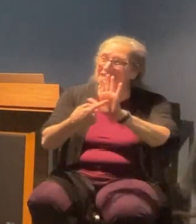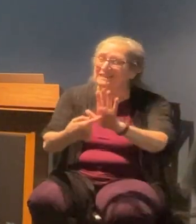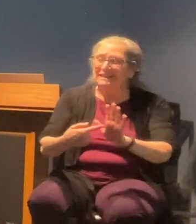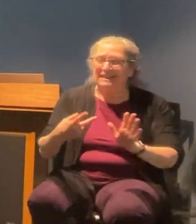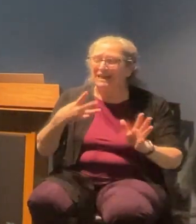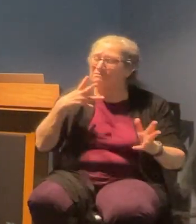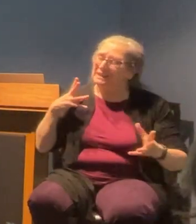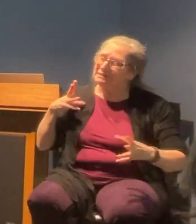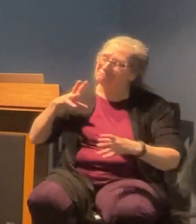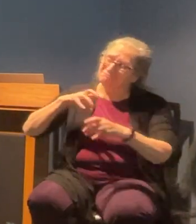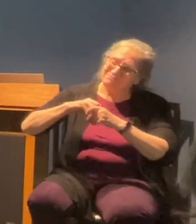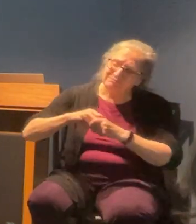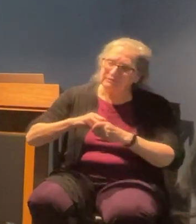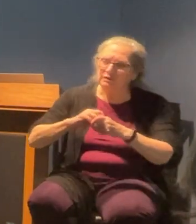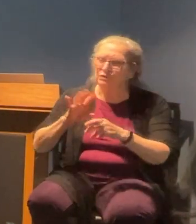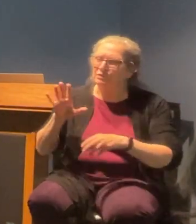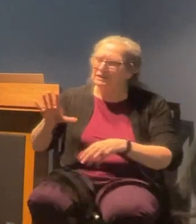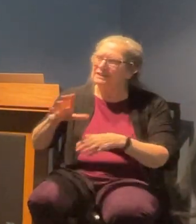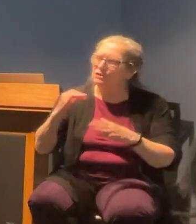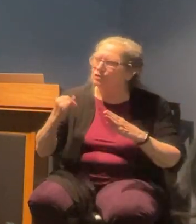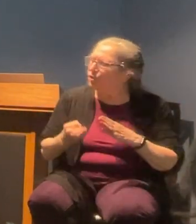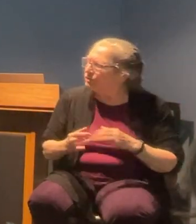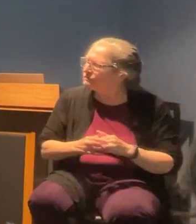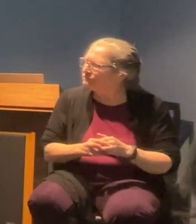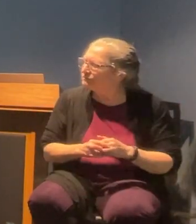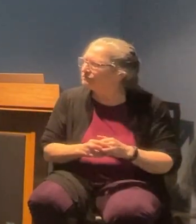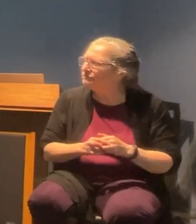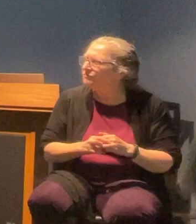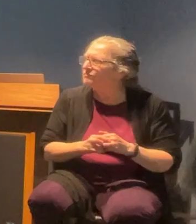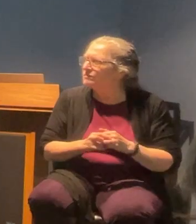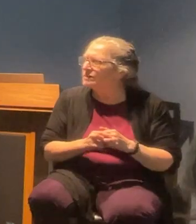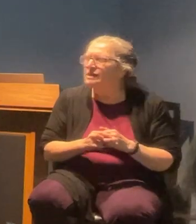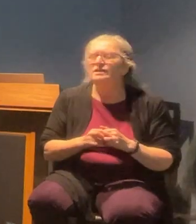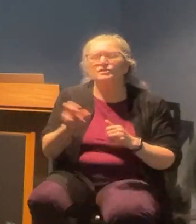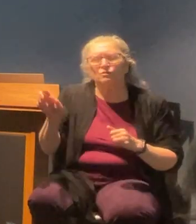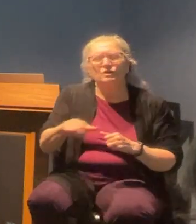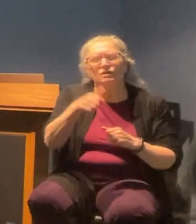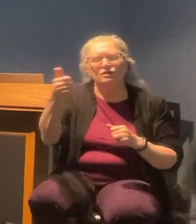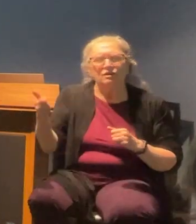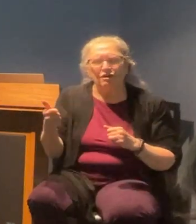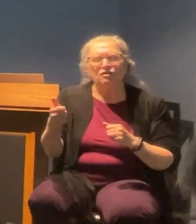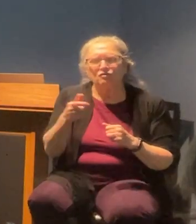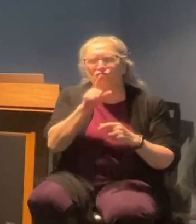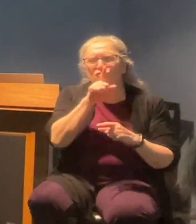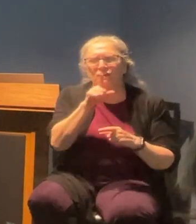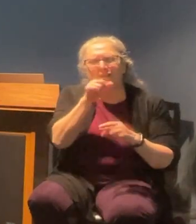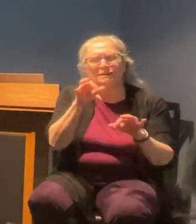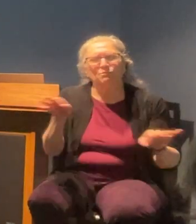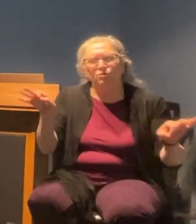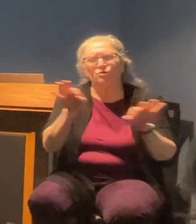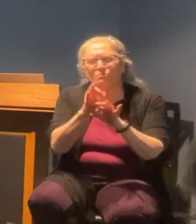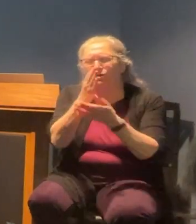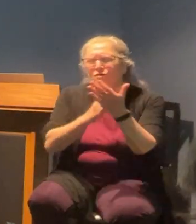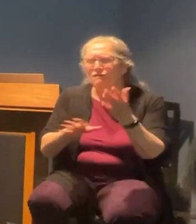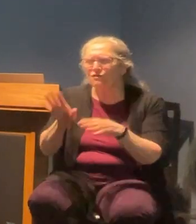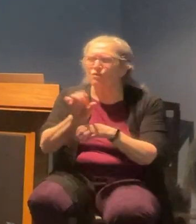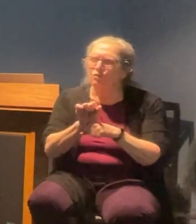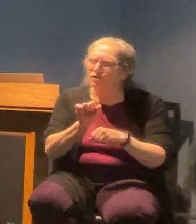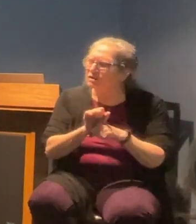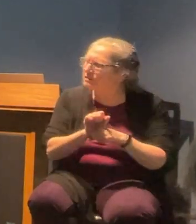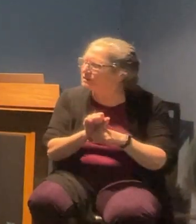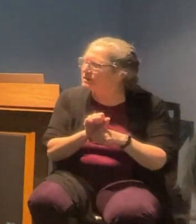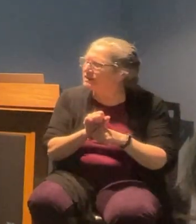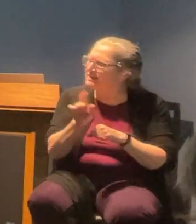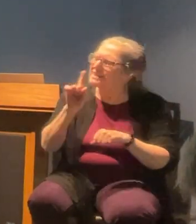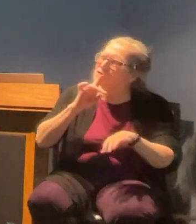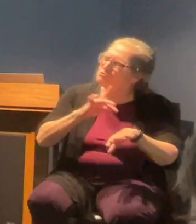work. And that kind of brings me to another really important part of your work, and you touched a little